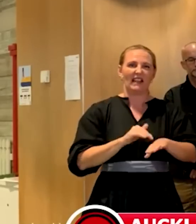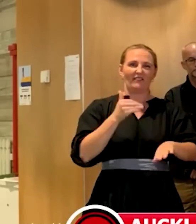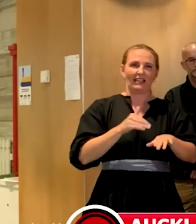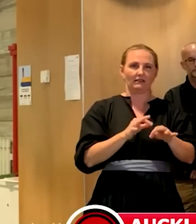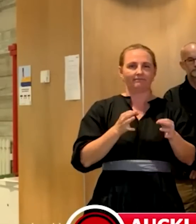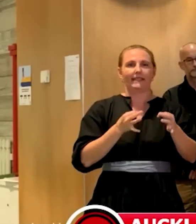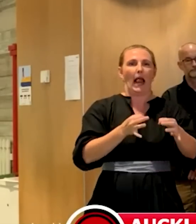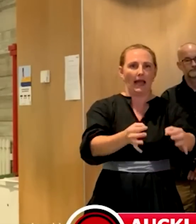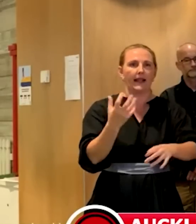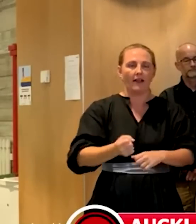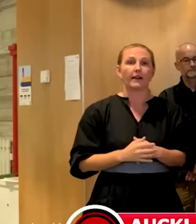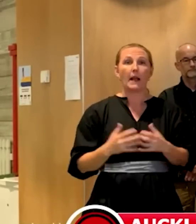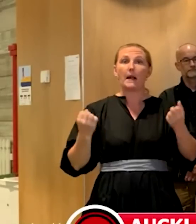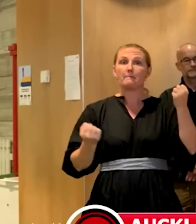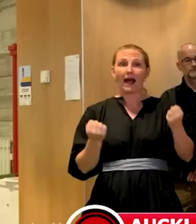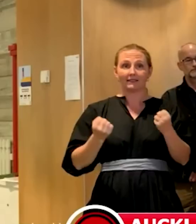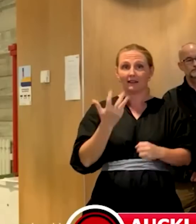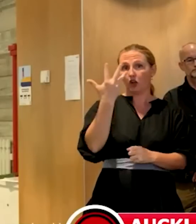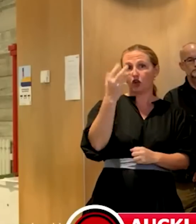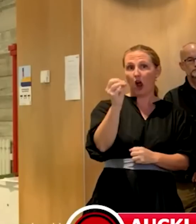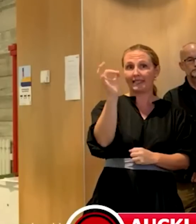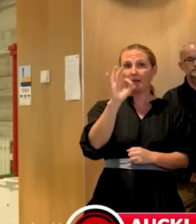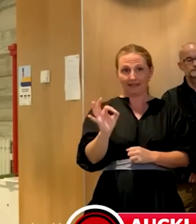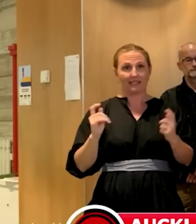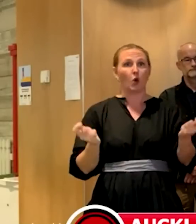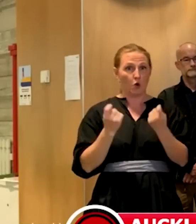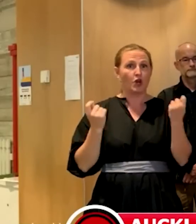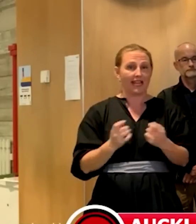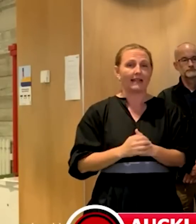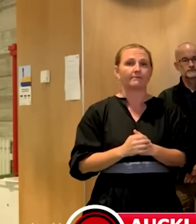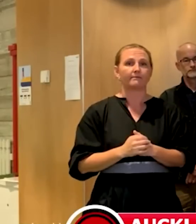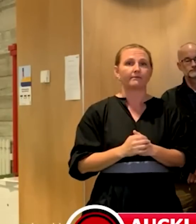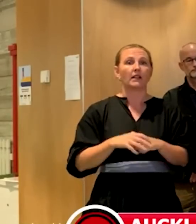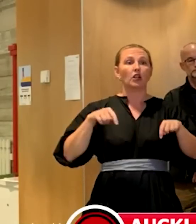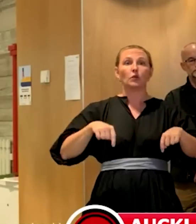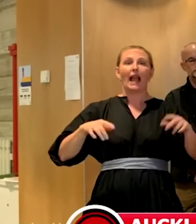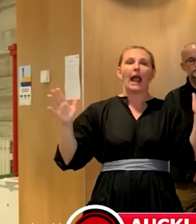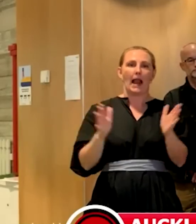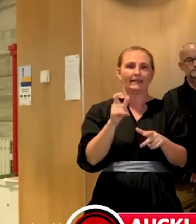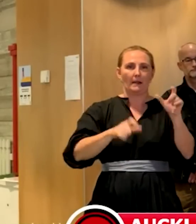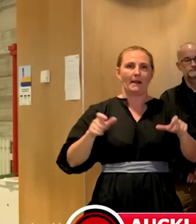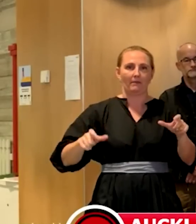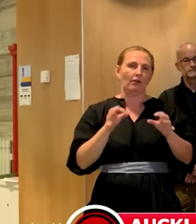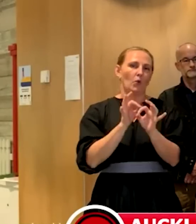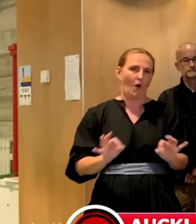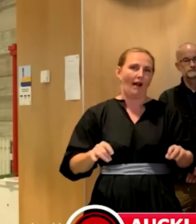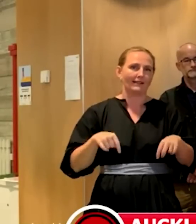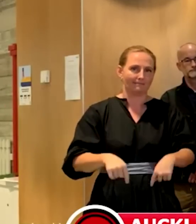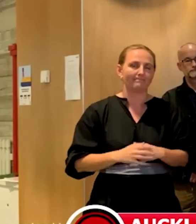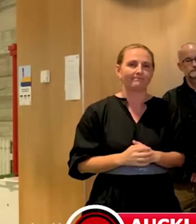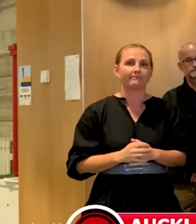Buses are running at approximately 90% service and demand today is much lower than a normal Tuesday. And from a